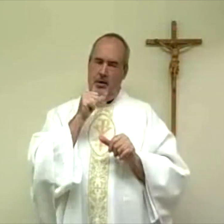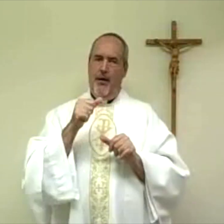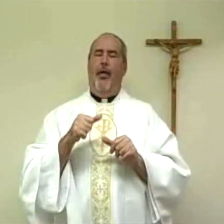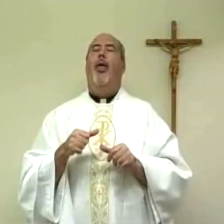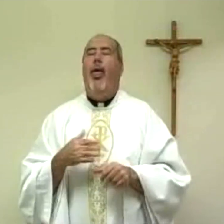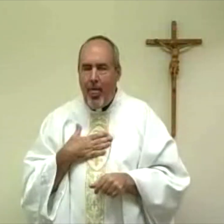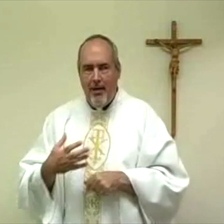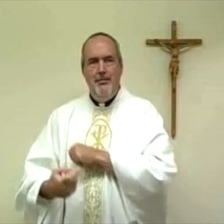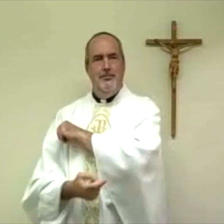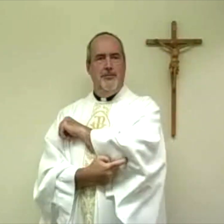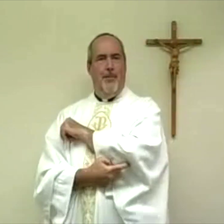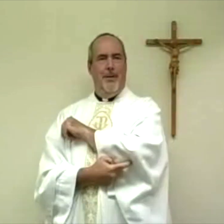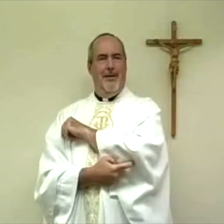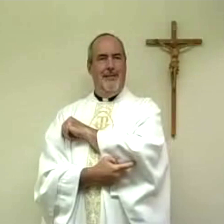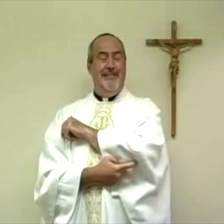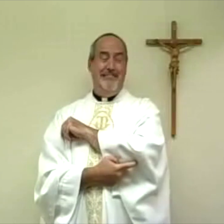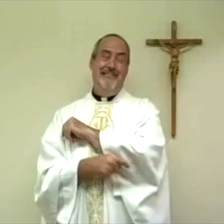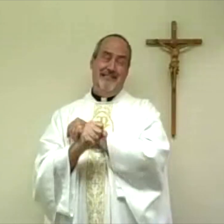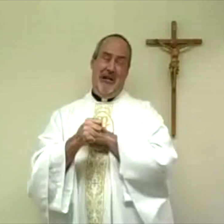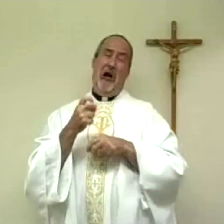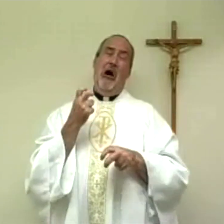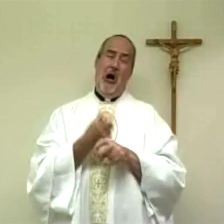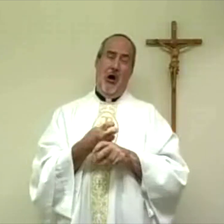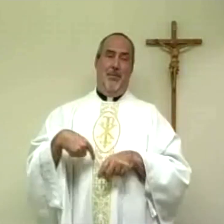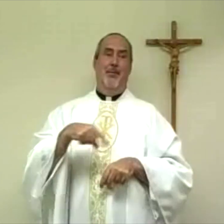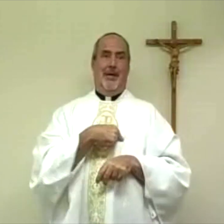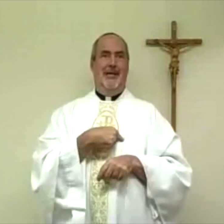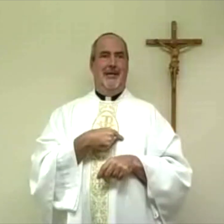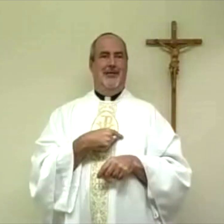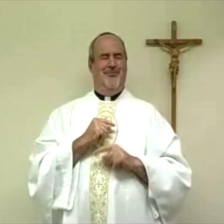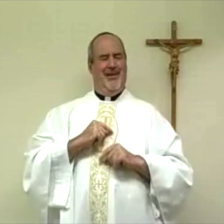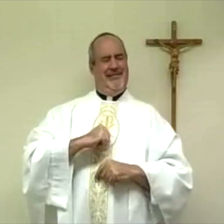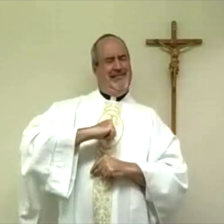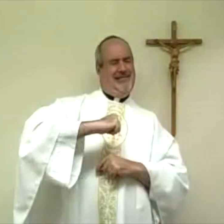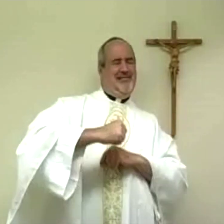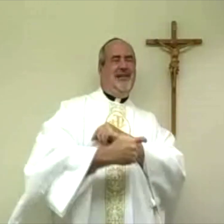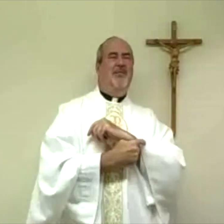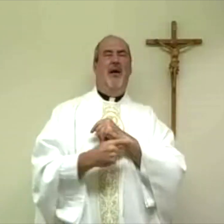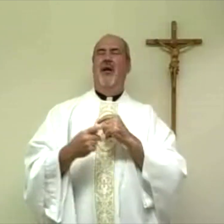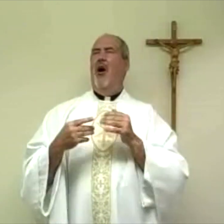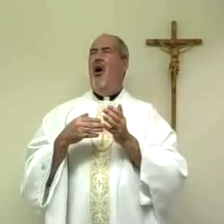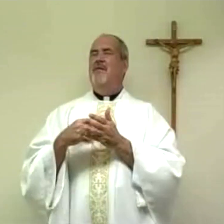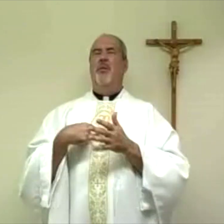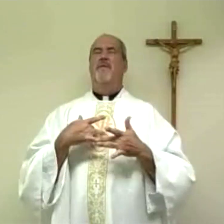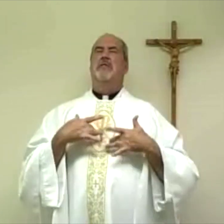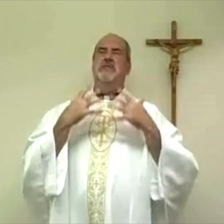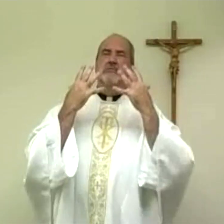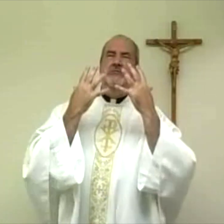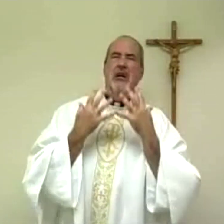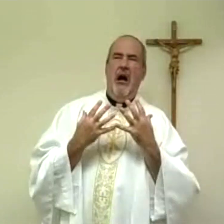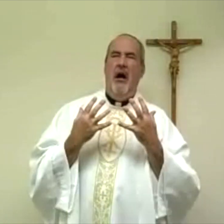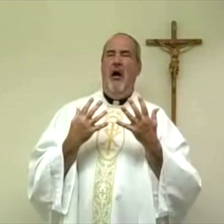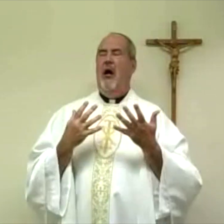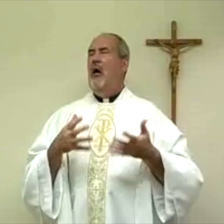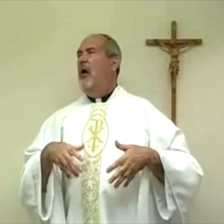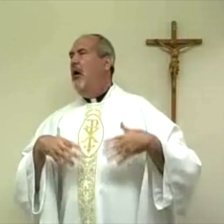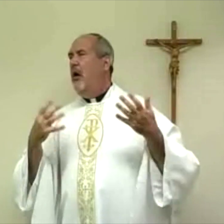at how Jesus made it through all of that temptation. And we have to try and resist that, even sometimes